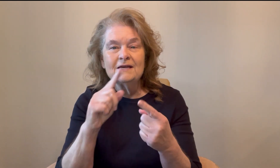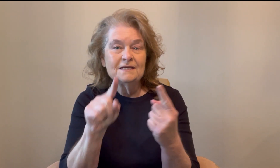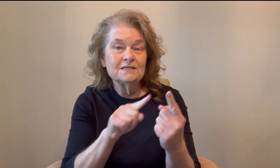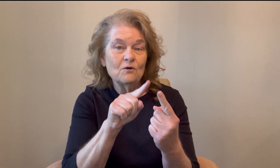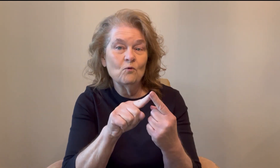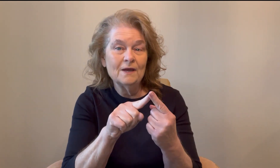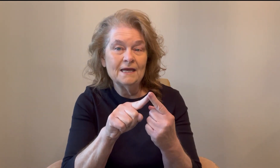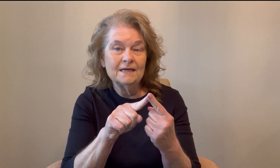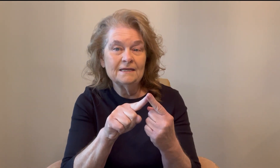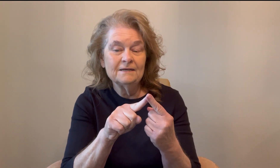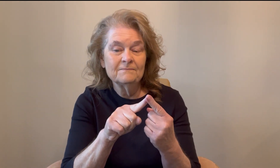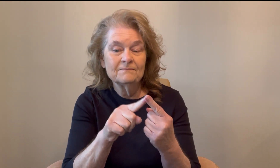So when